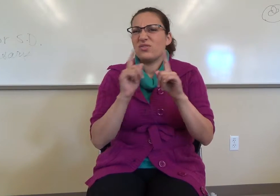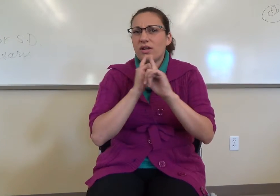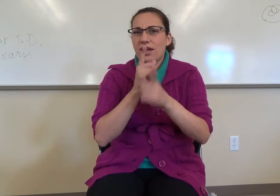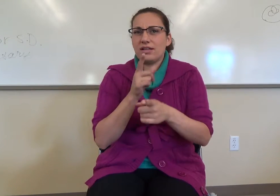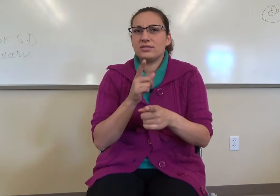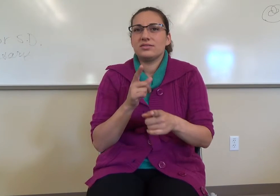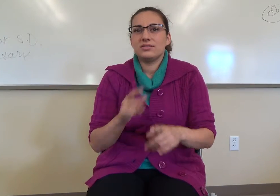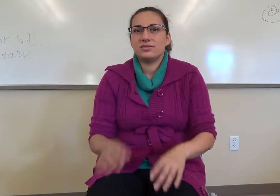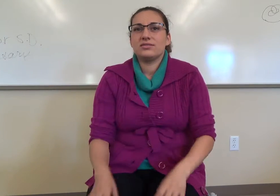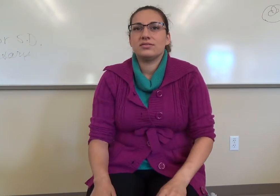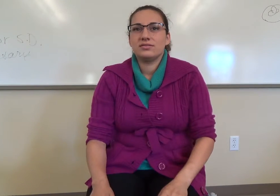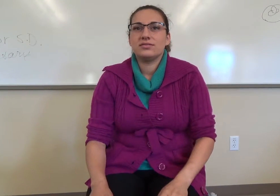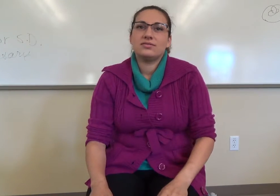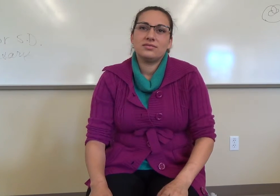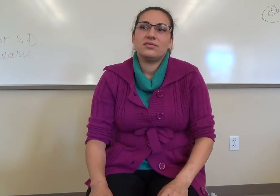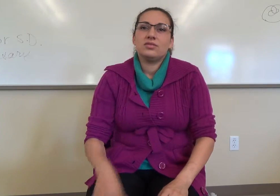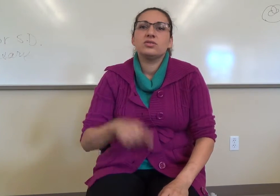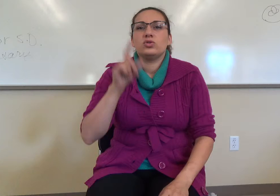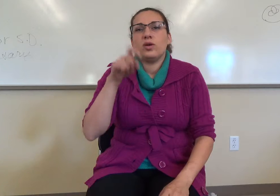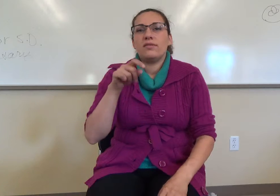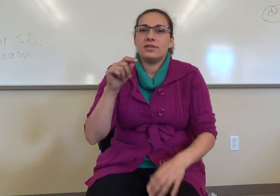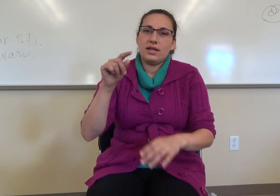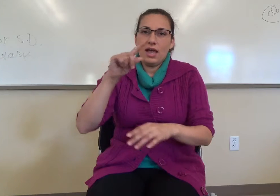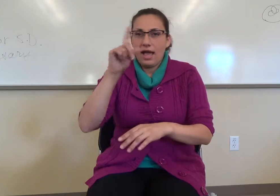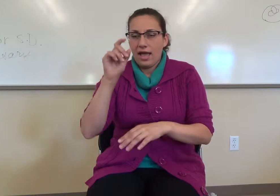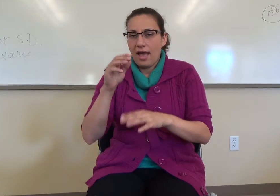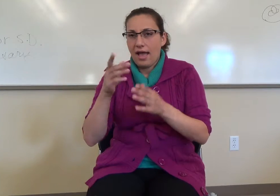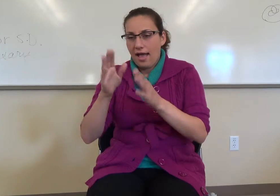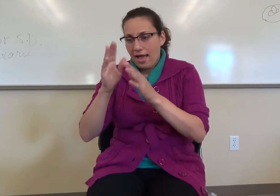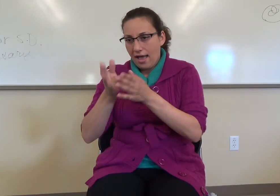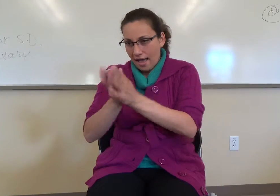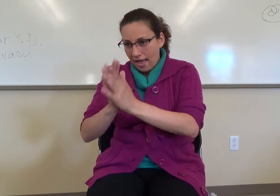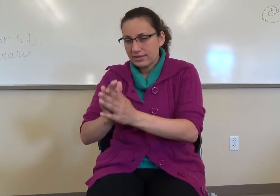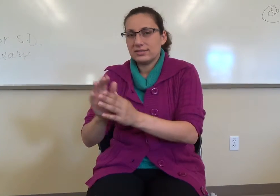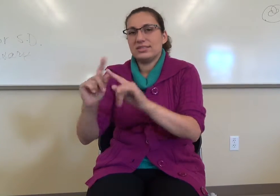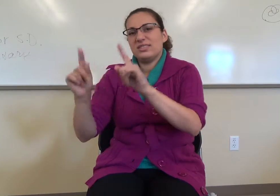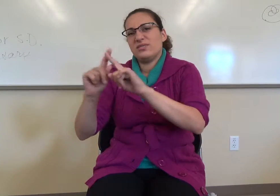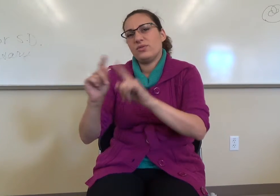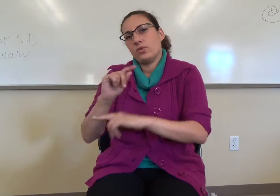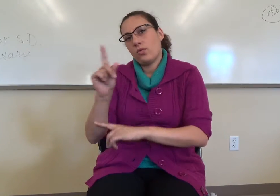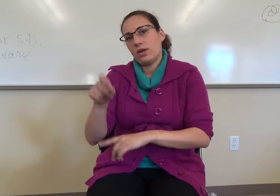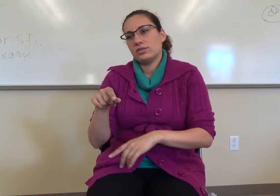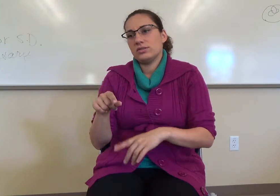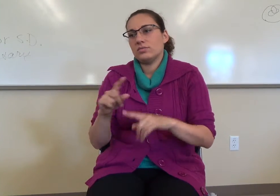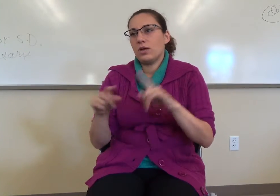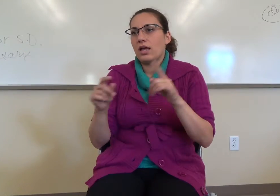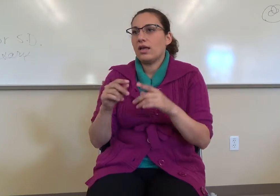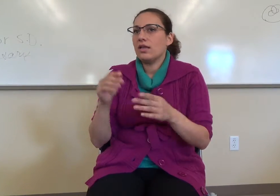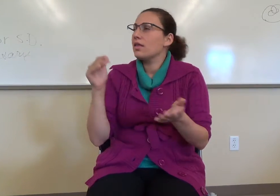which question you asked, which is kind of interesting. Every year, thousands of, how do you pronounce